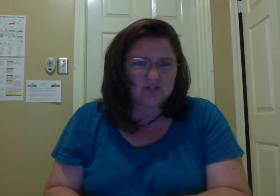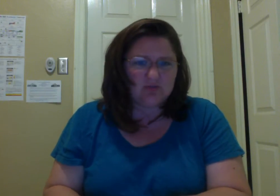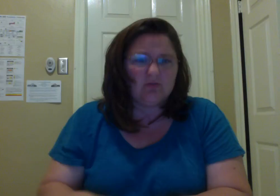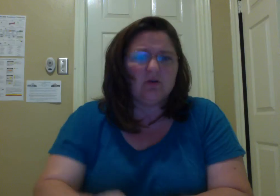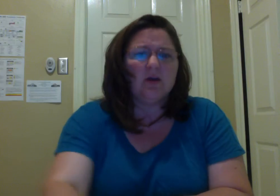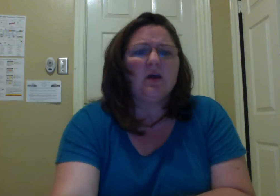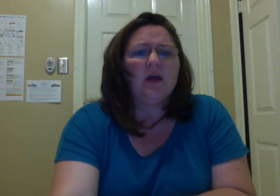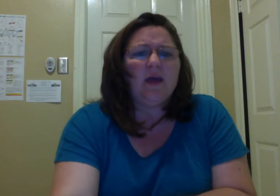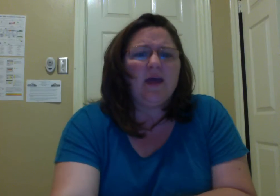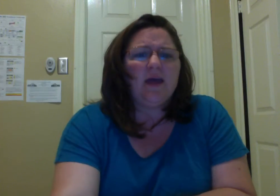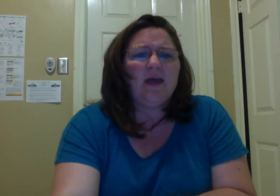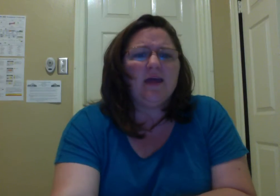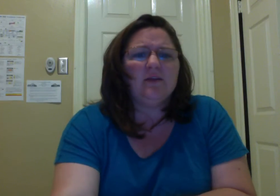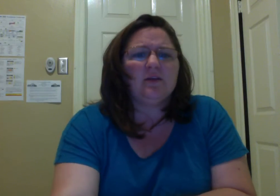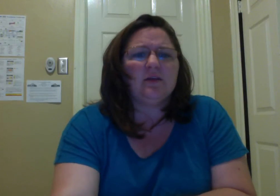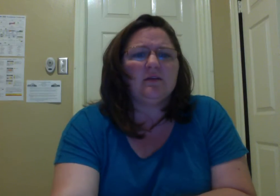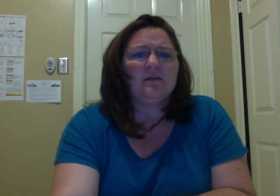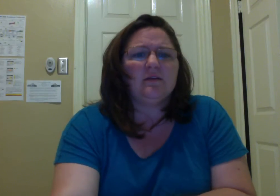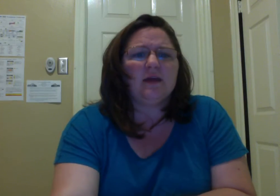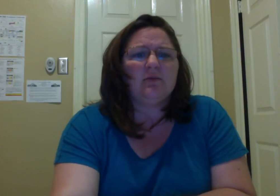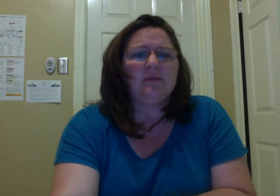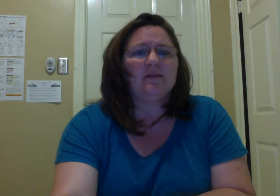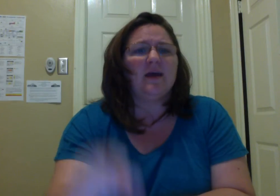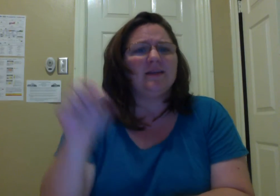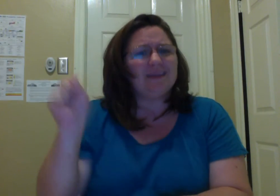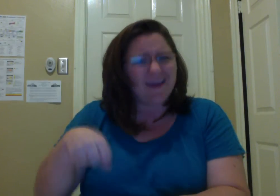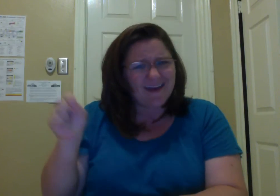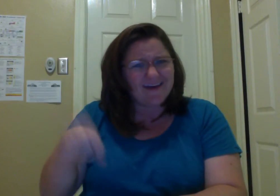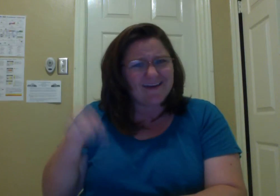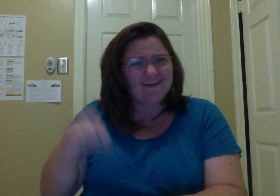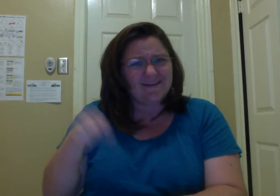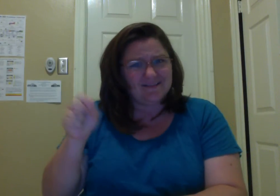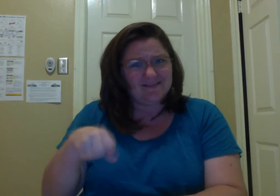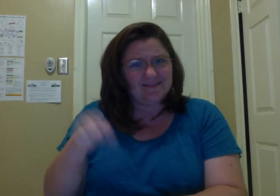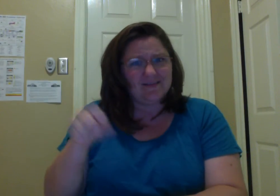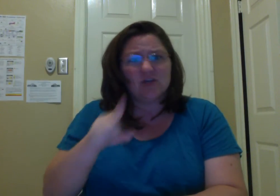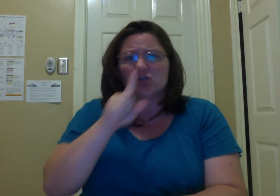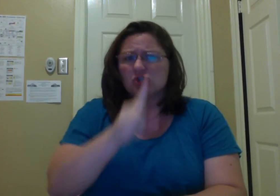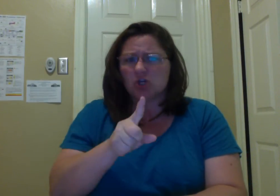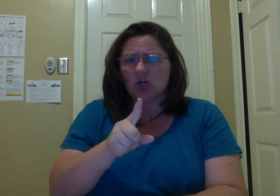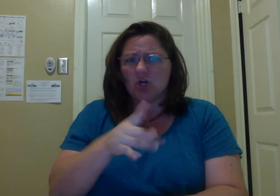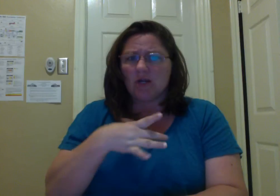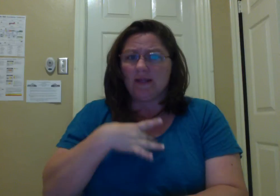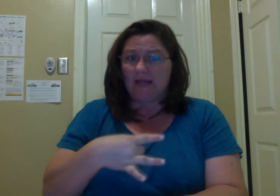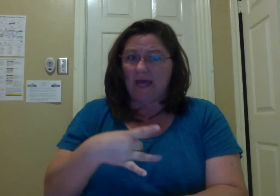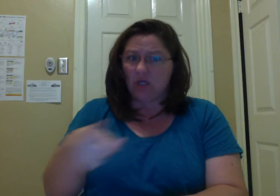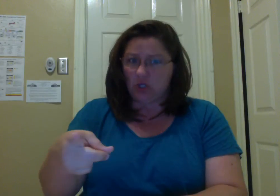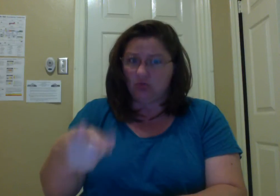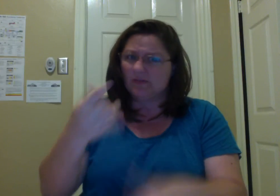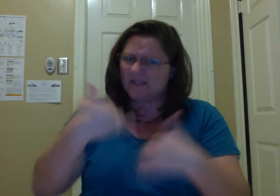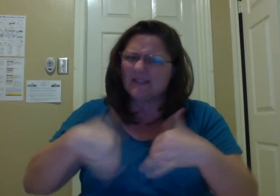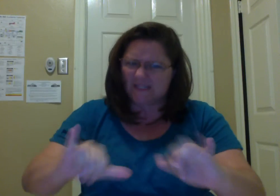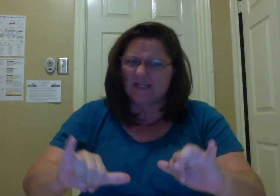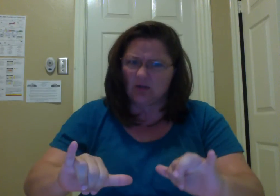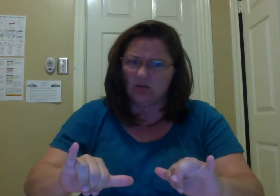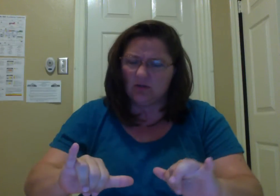you. And that would be signed, yes, sure, like you still.